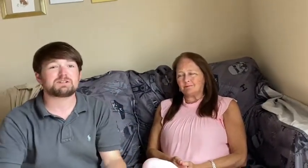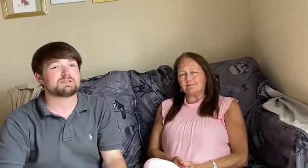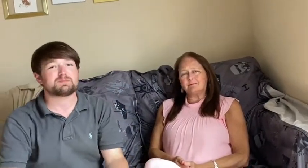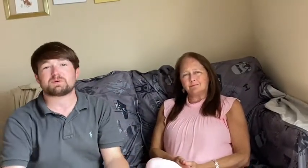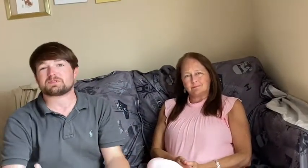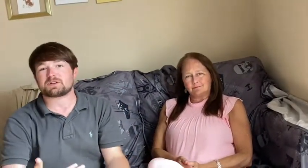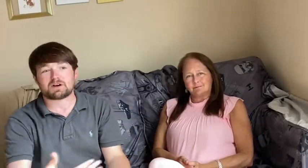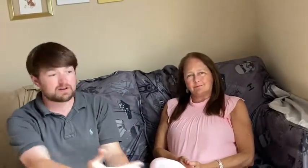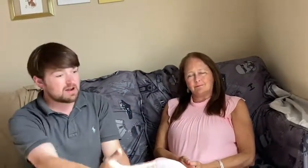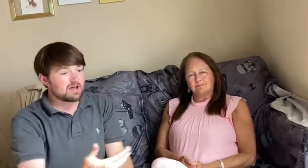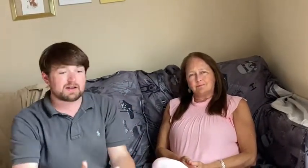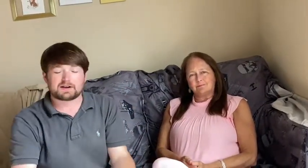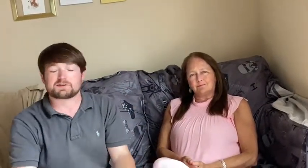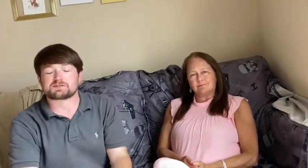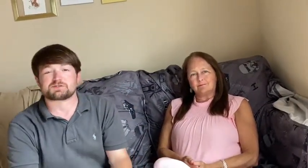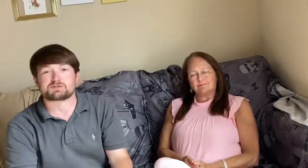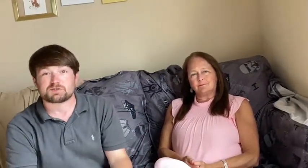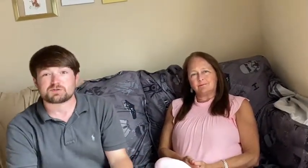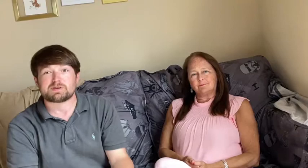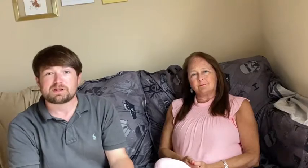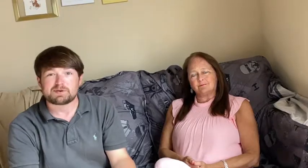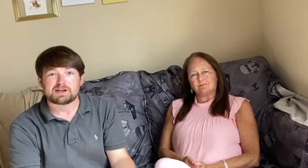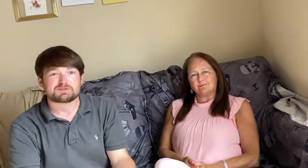Keep an eye on our social media page for